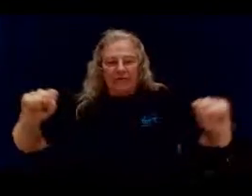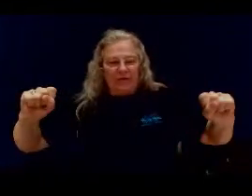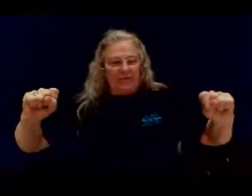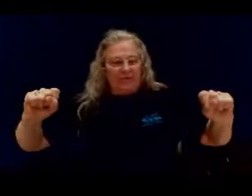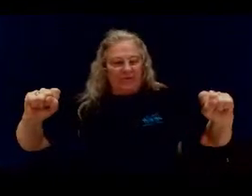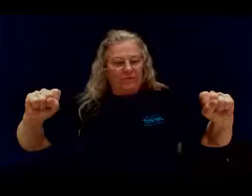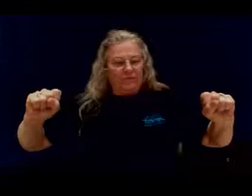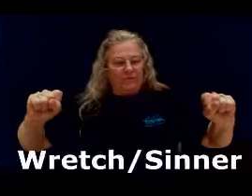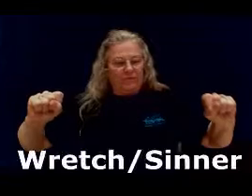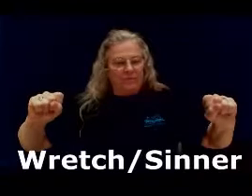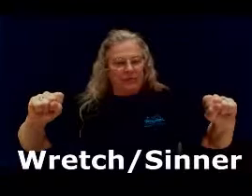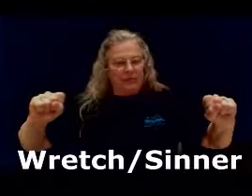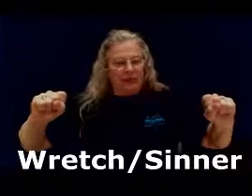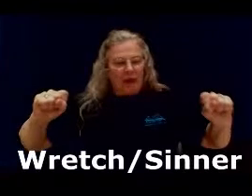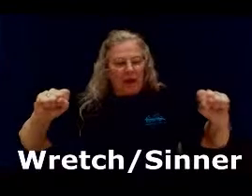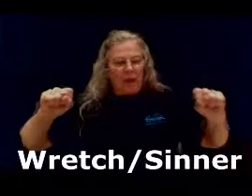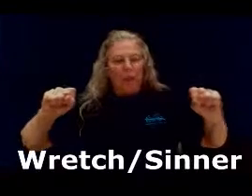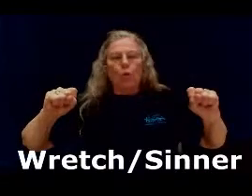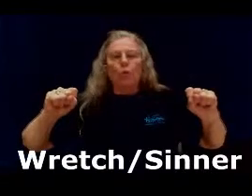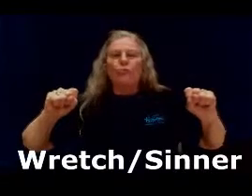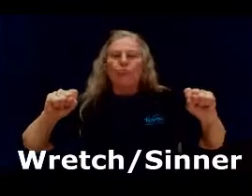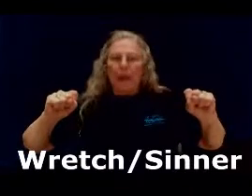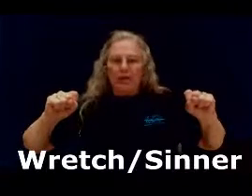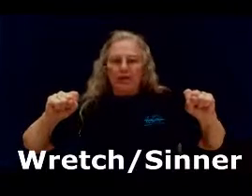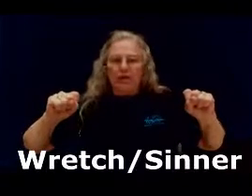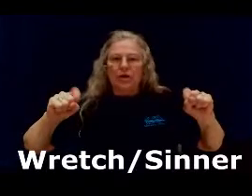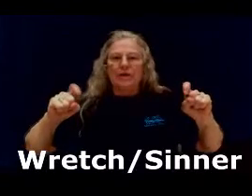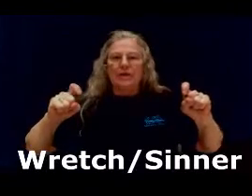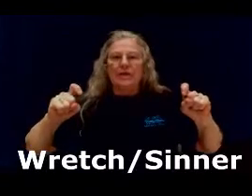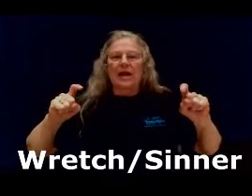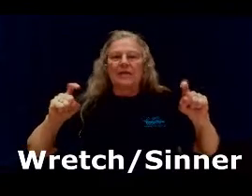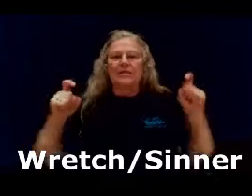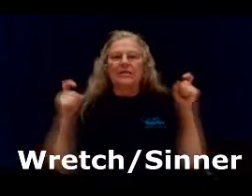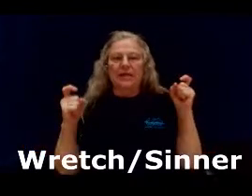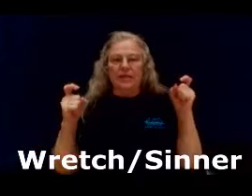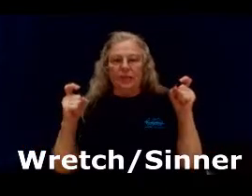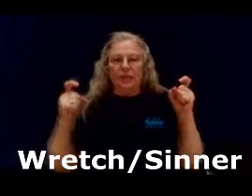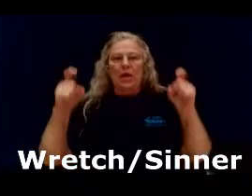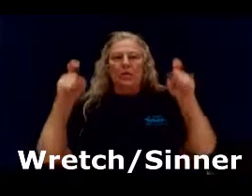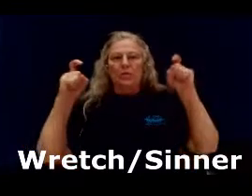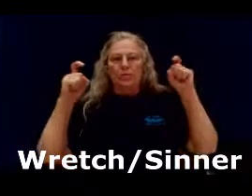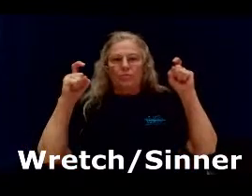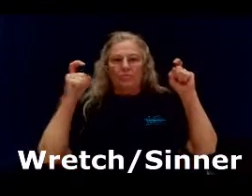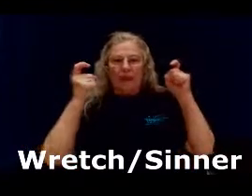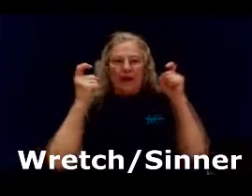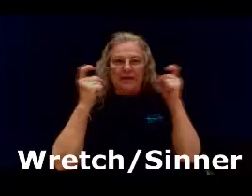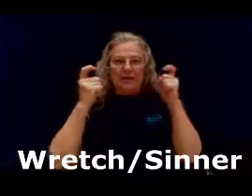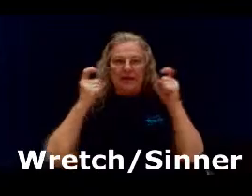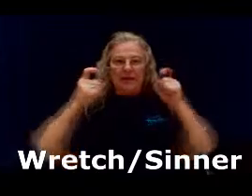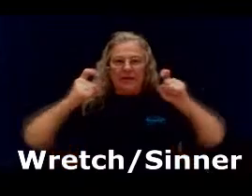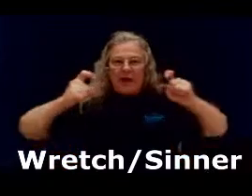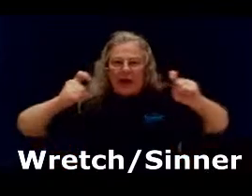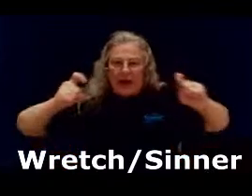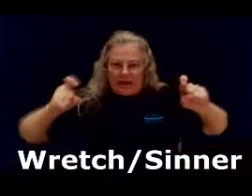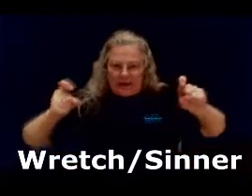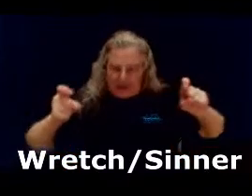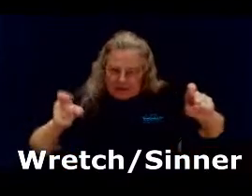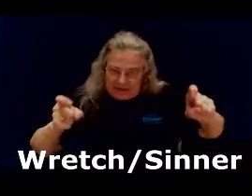Saved. The word wretch means a sinner. So X hands, and it's like